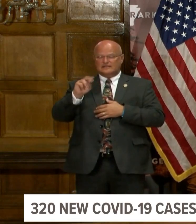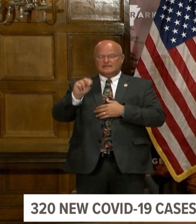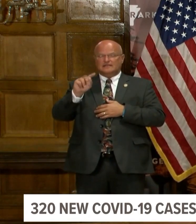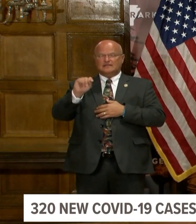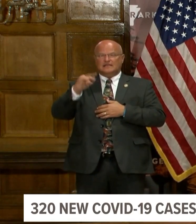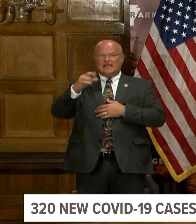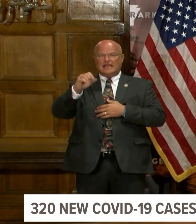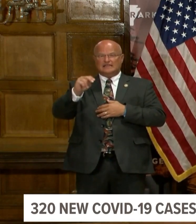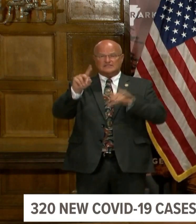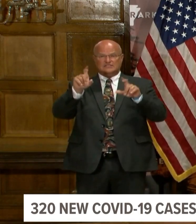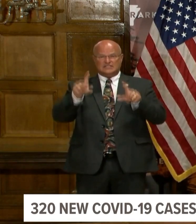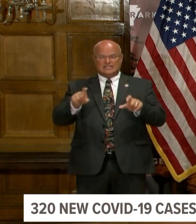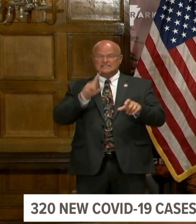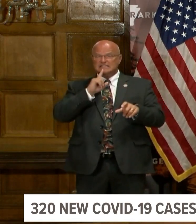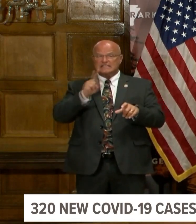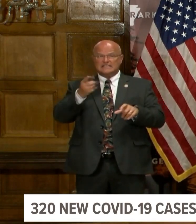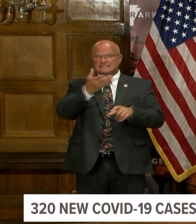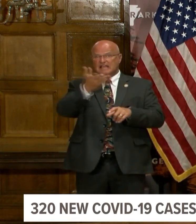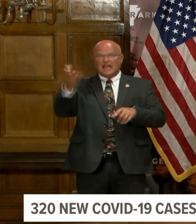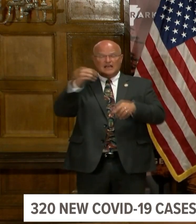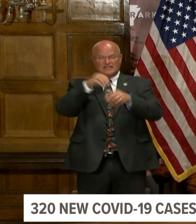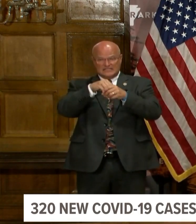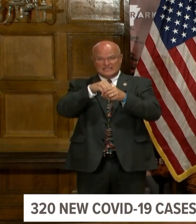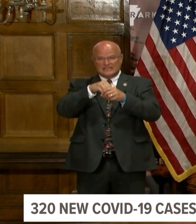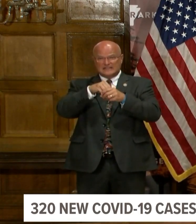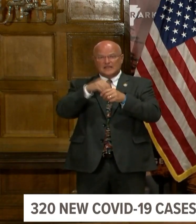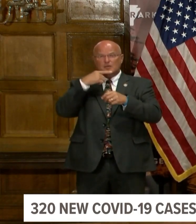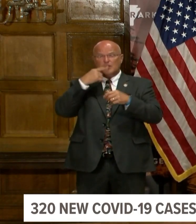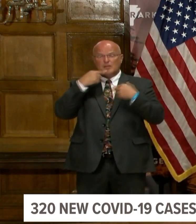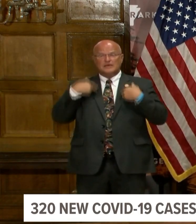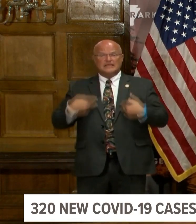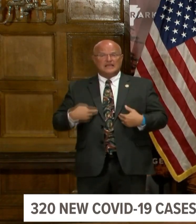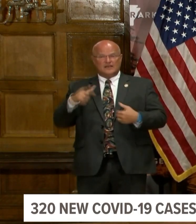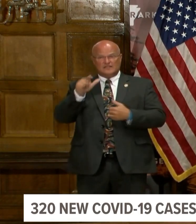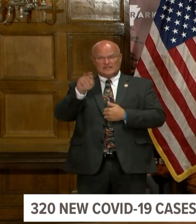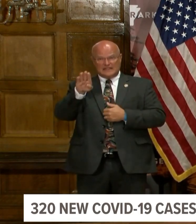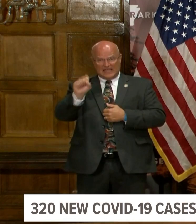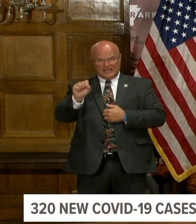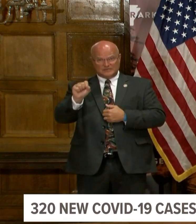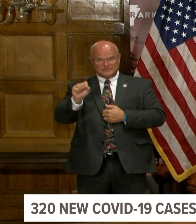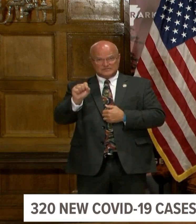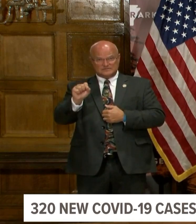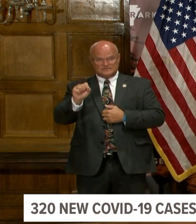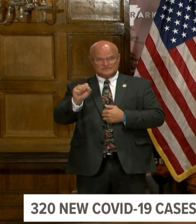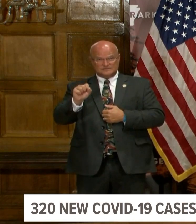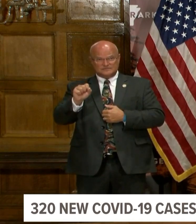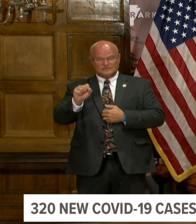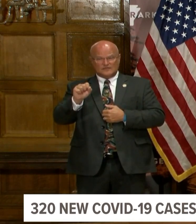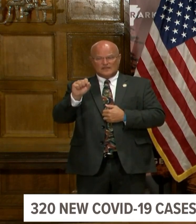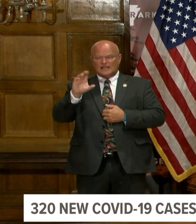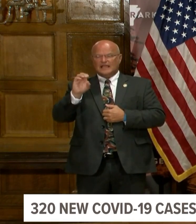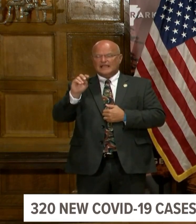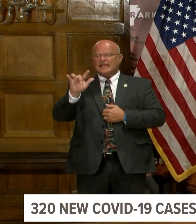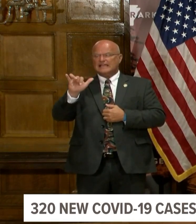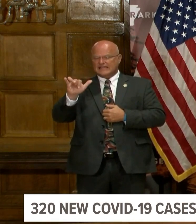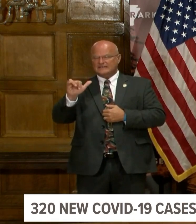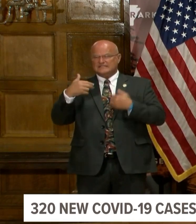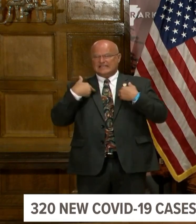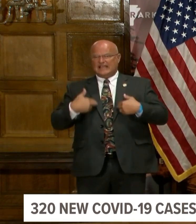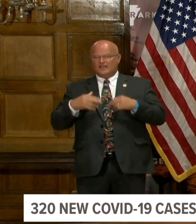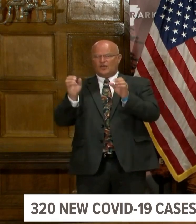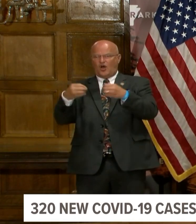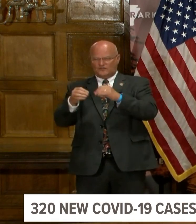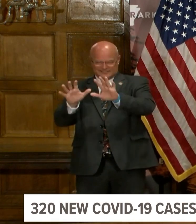testing that we have is out in our public health laboratories, our county health